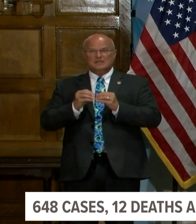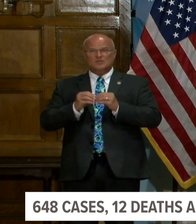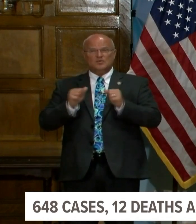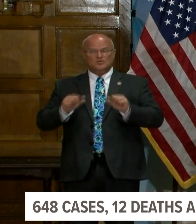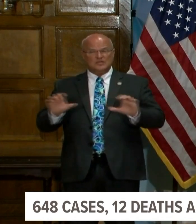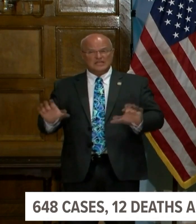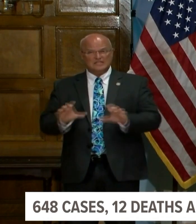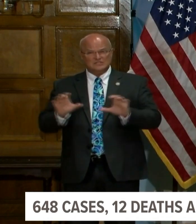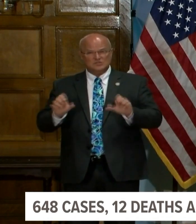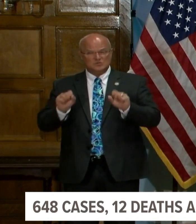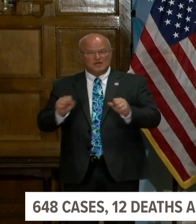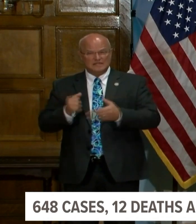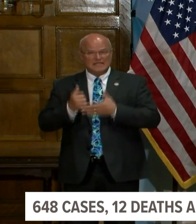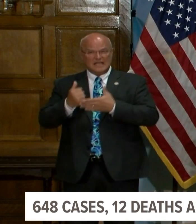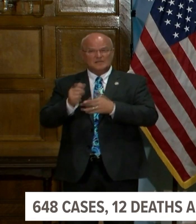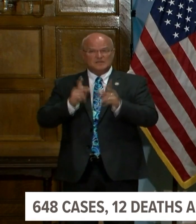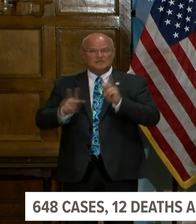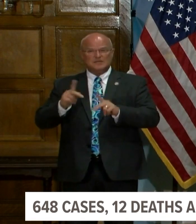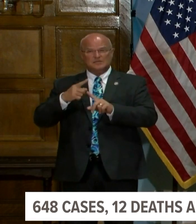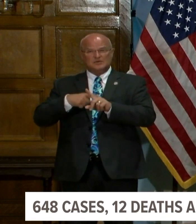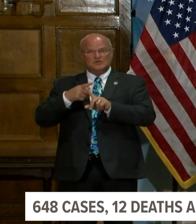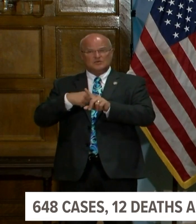can do possibly to help these folks?